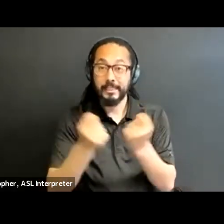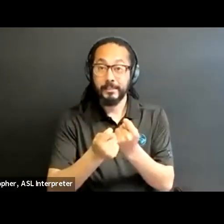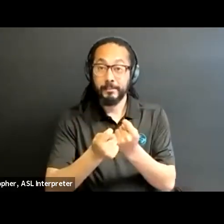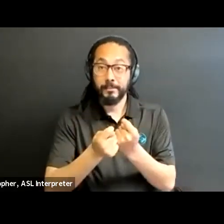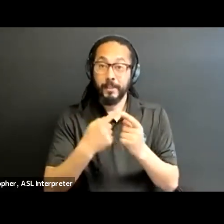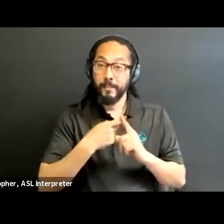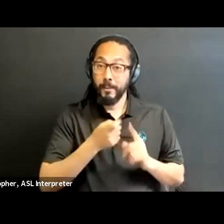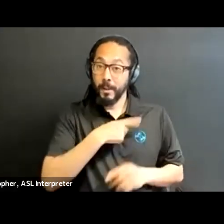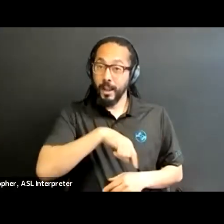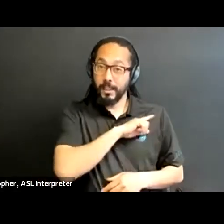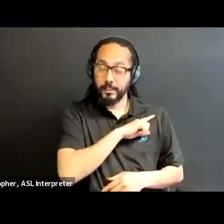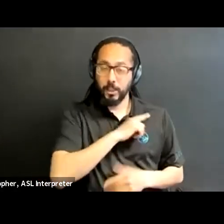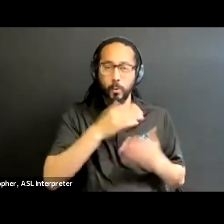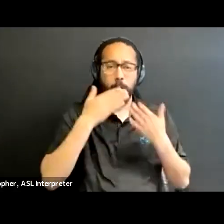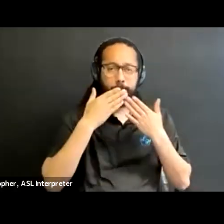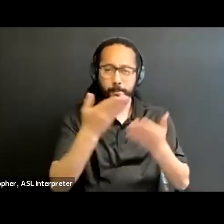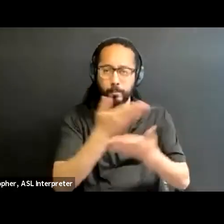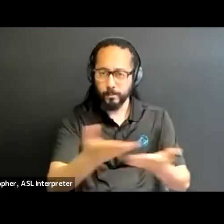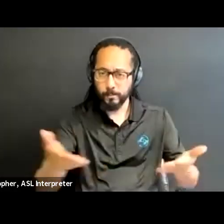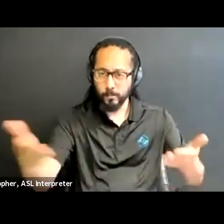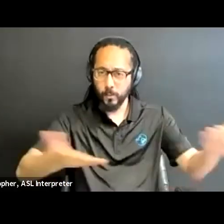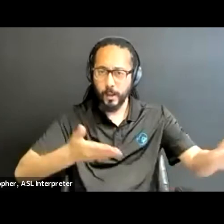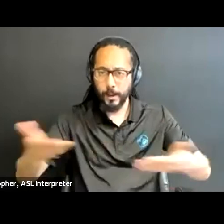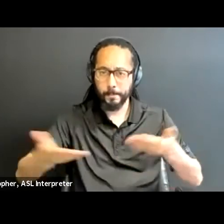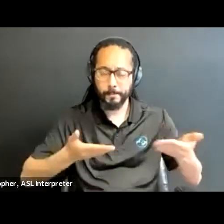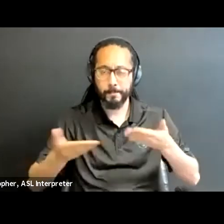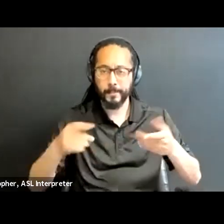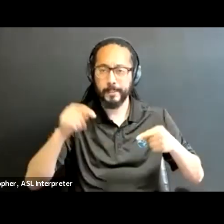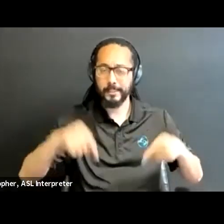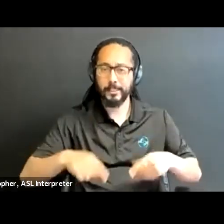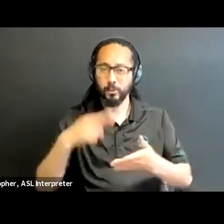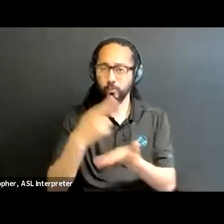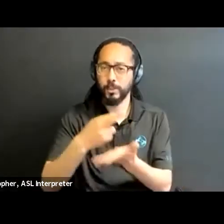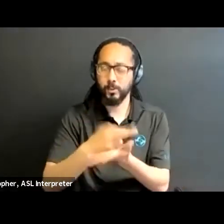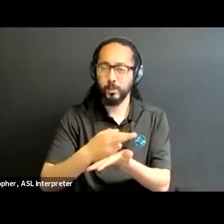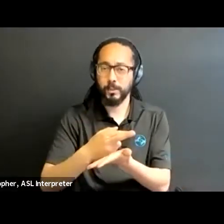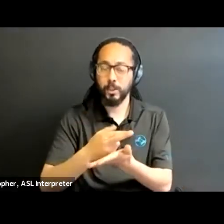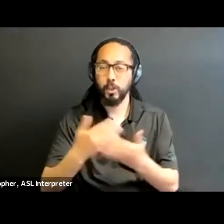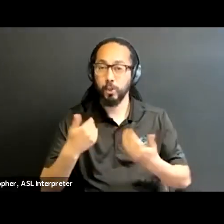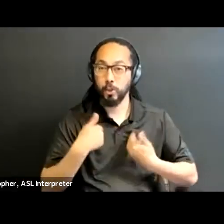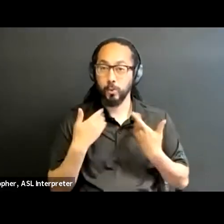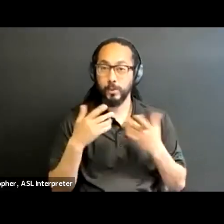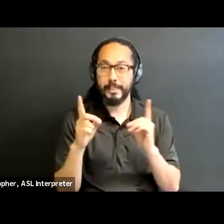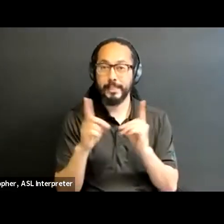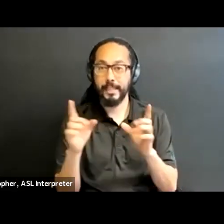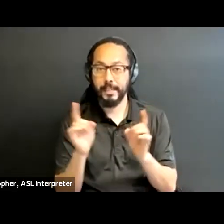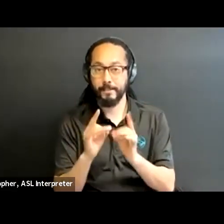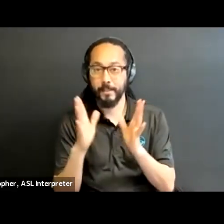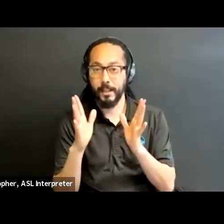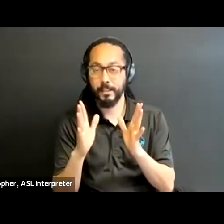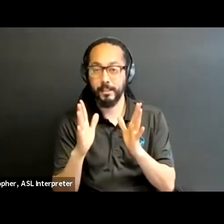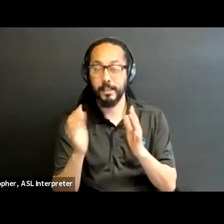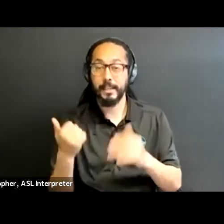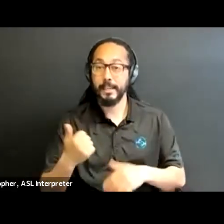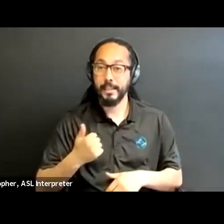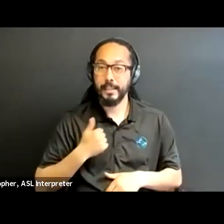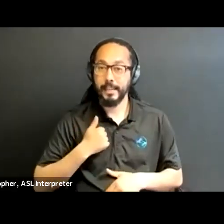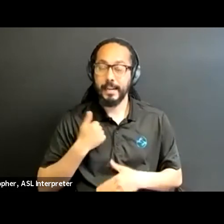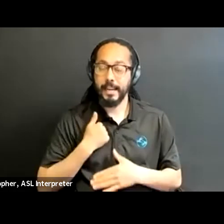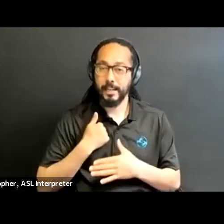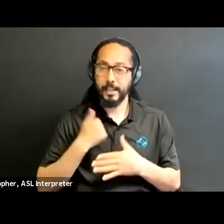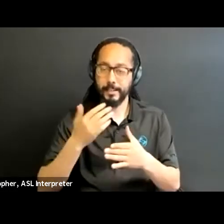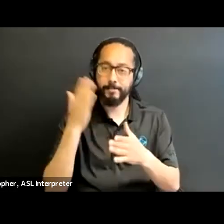spotlight, Youth Dating Violence, 2 innovative Canadian interventions. We're